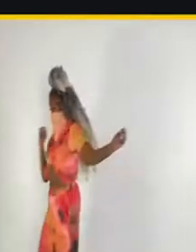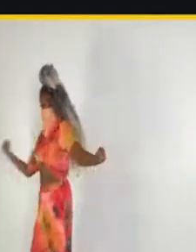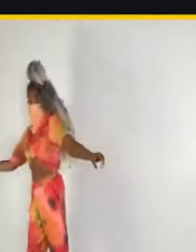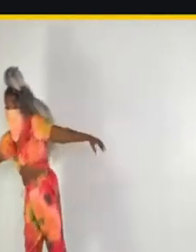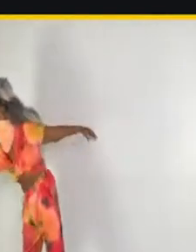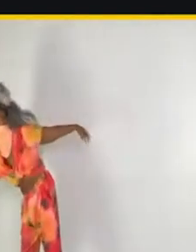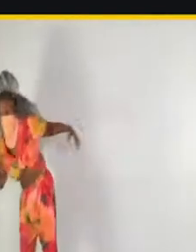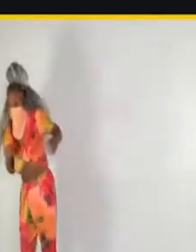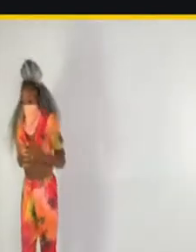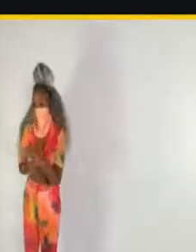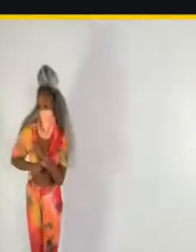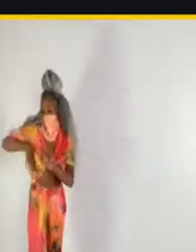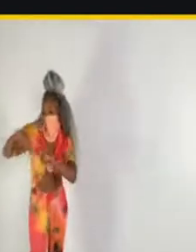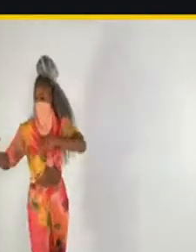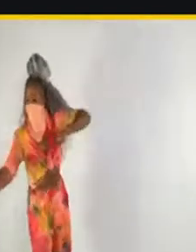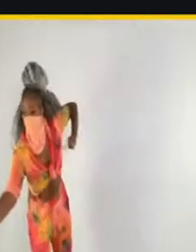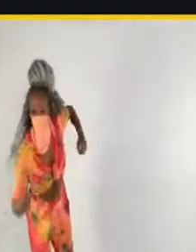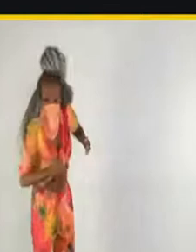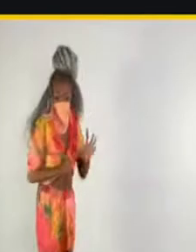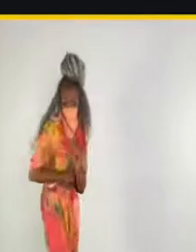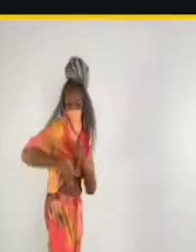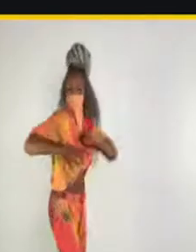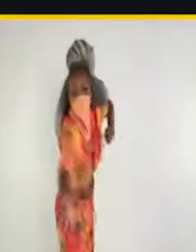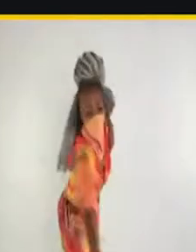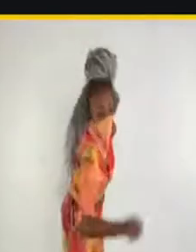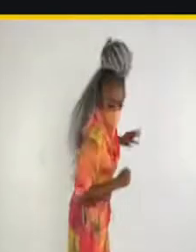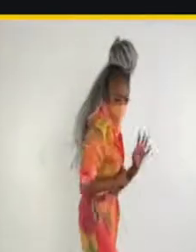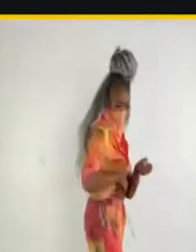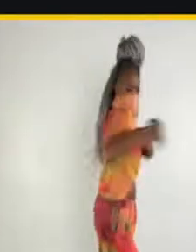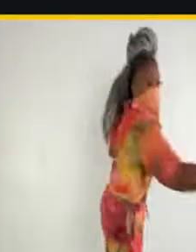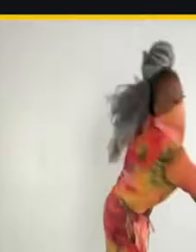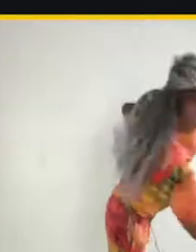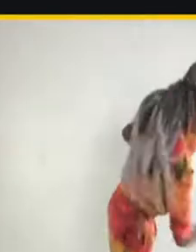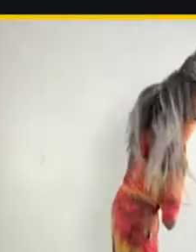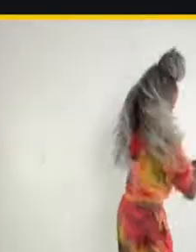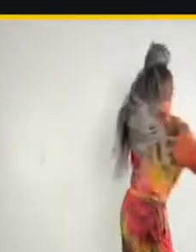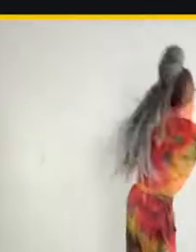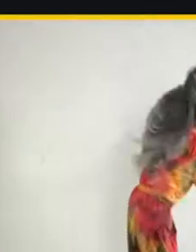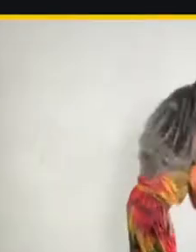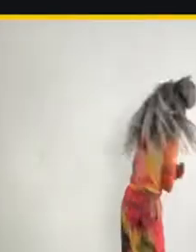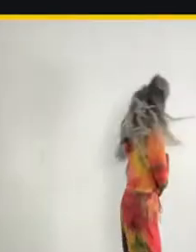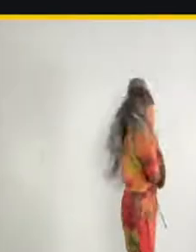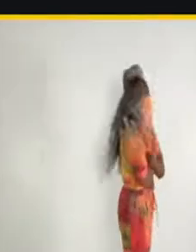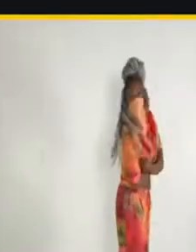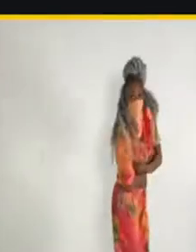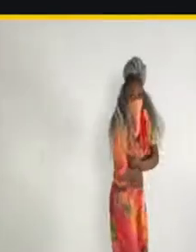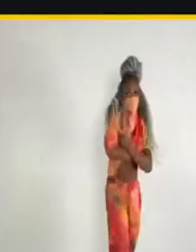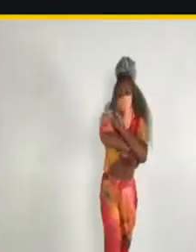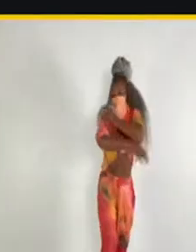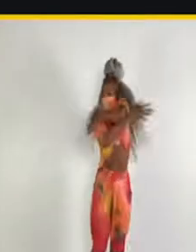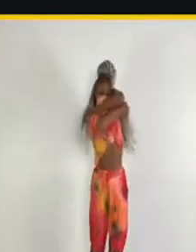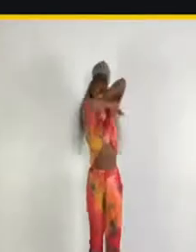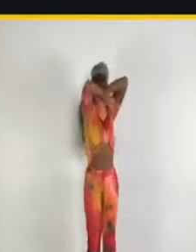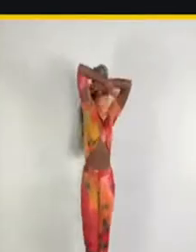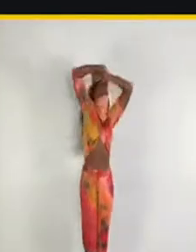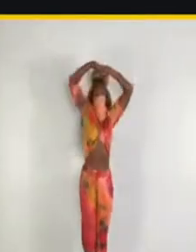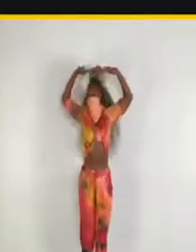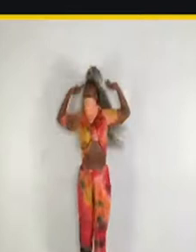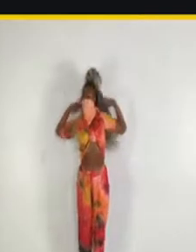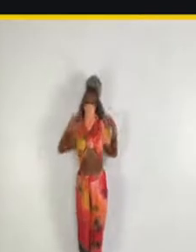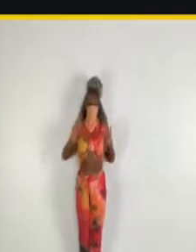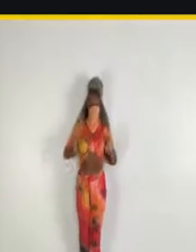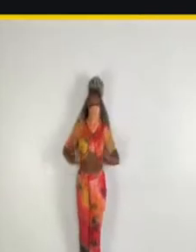butter, baby oil, shea butter, and Crisco to make sure I wasn't even ever going to be confused